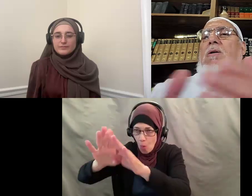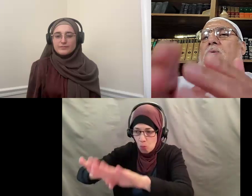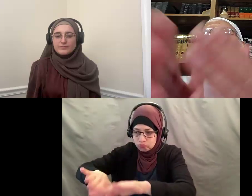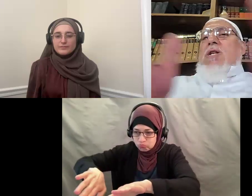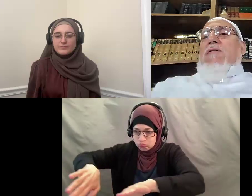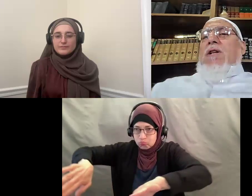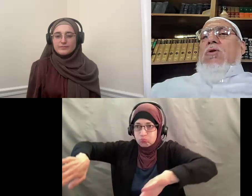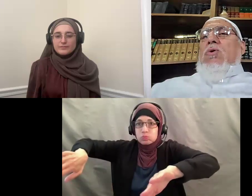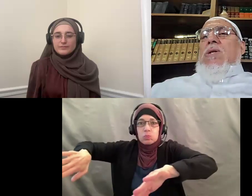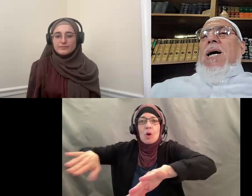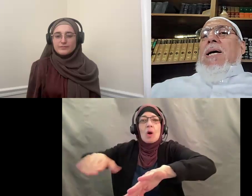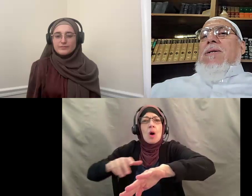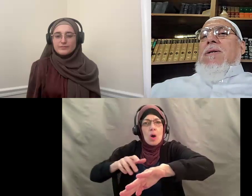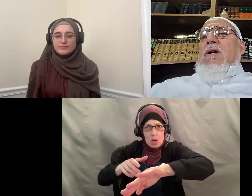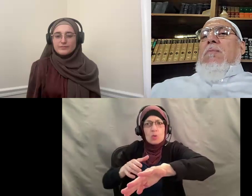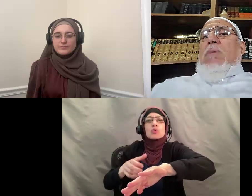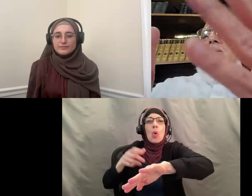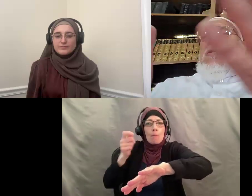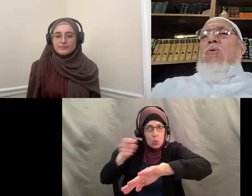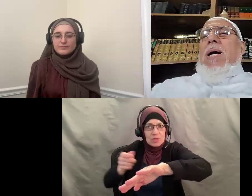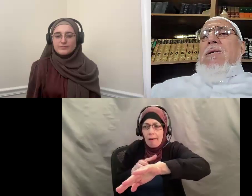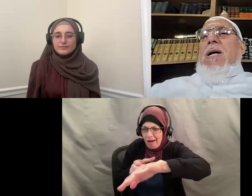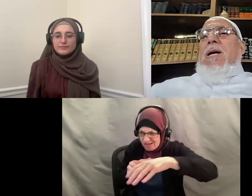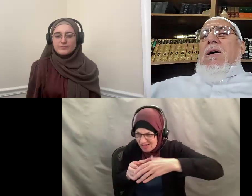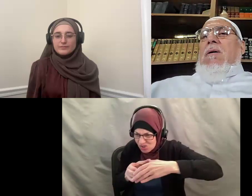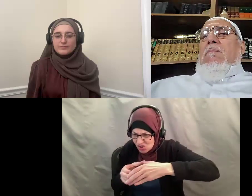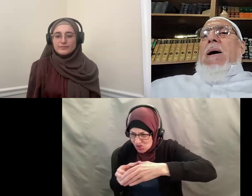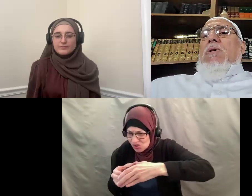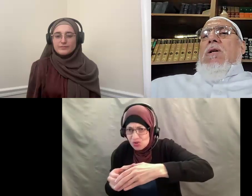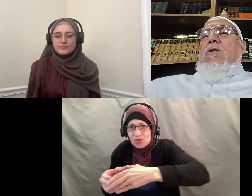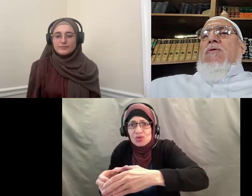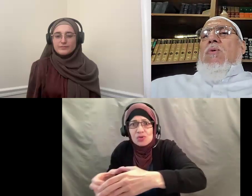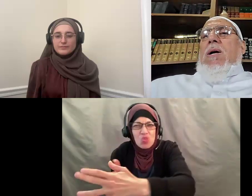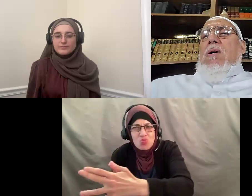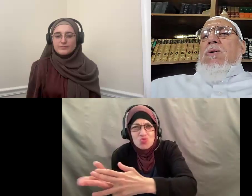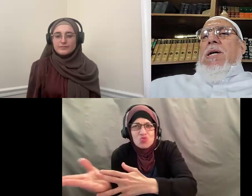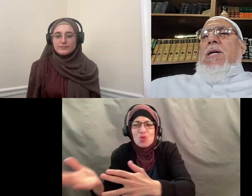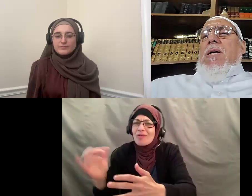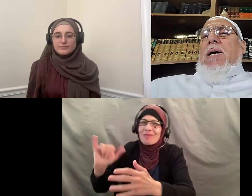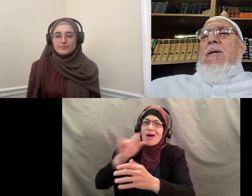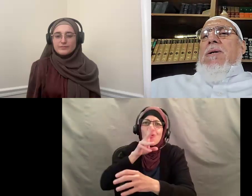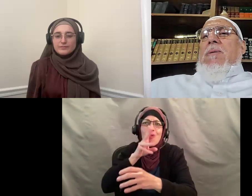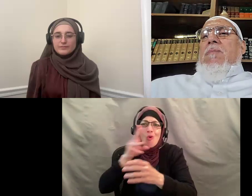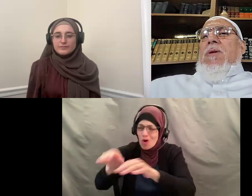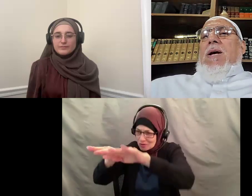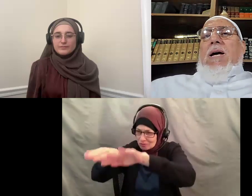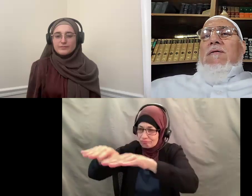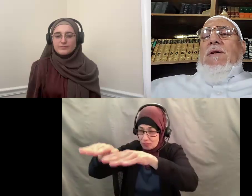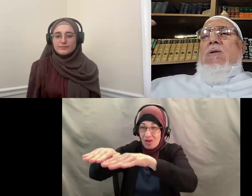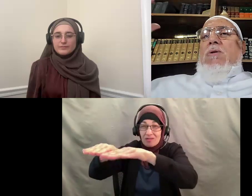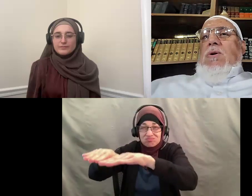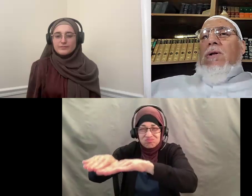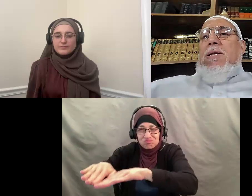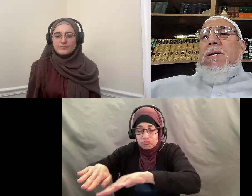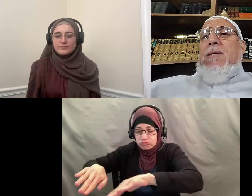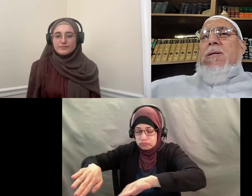water was shifted to two sides, parted ways like mountains of water on each side. And